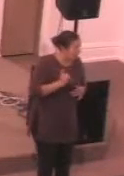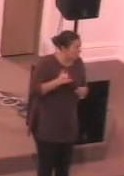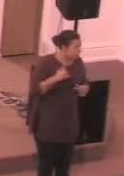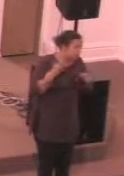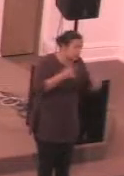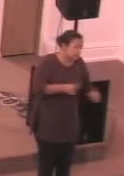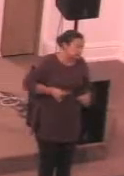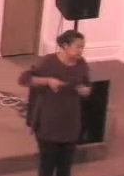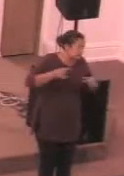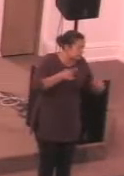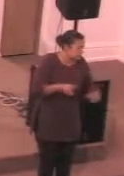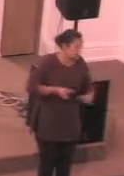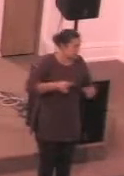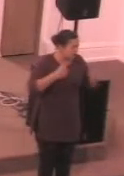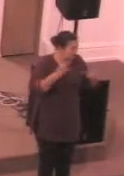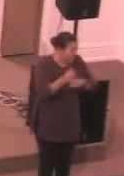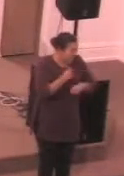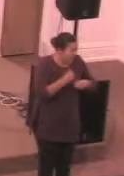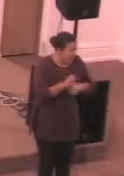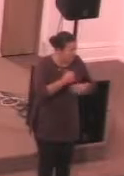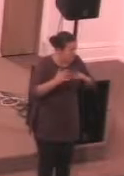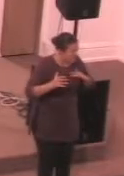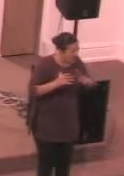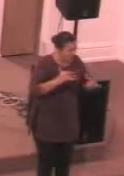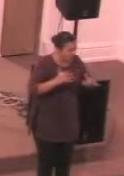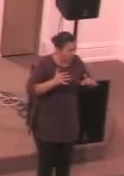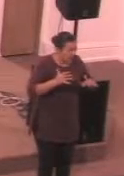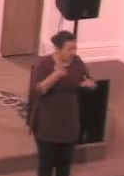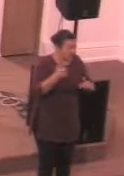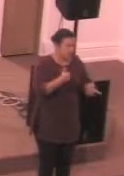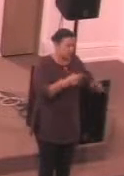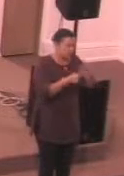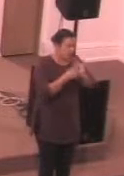as we need you, you're there for us. We praise you in Jesus' name.